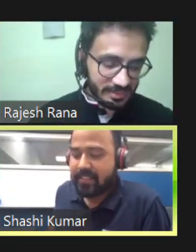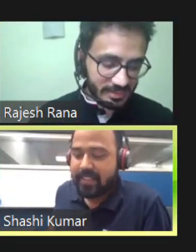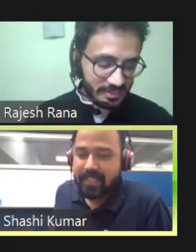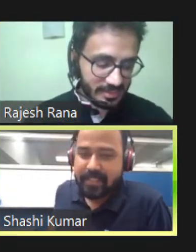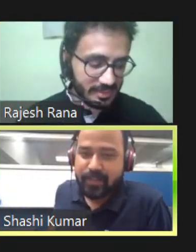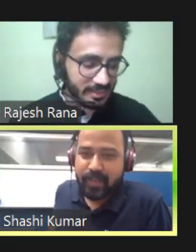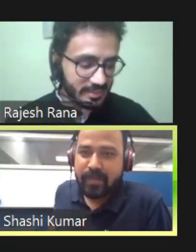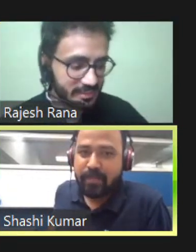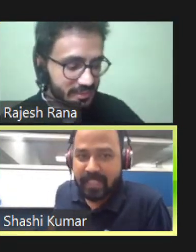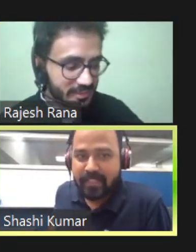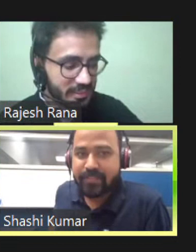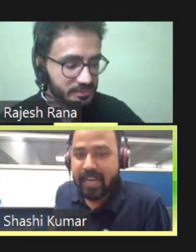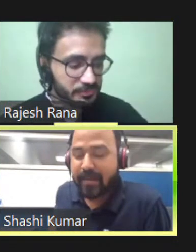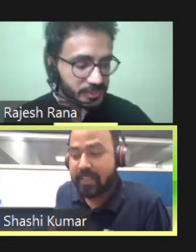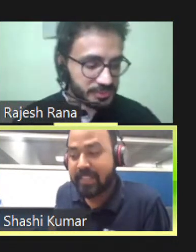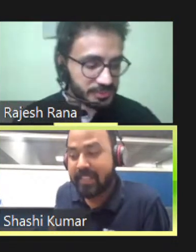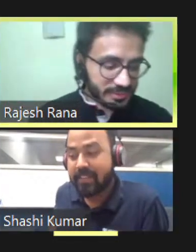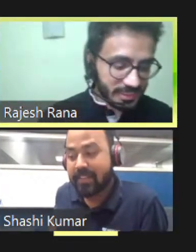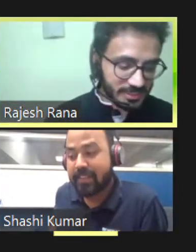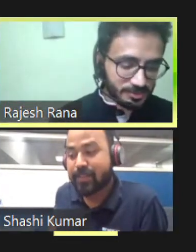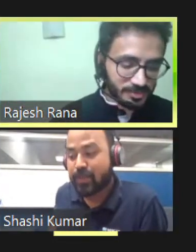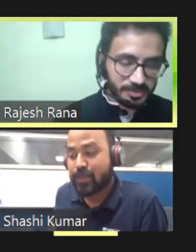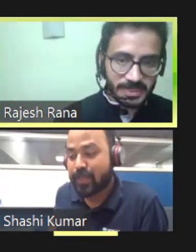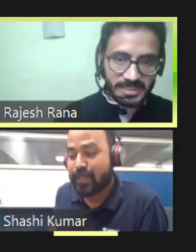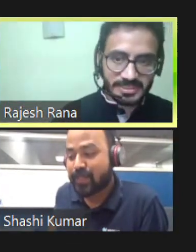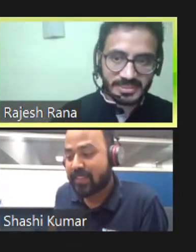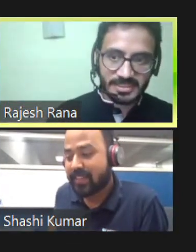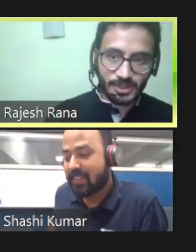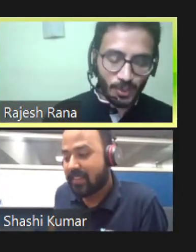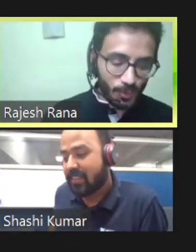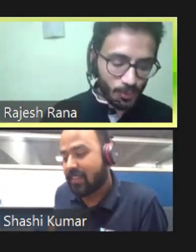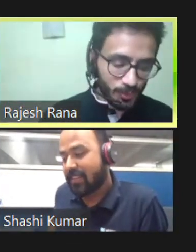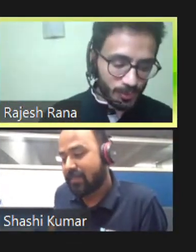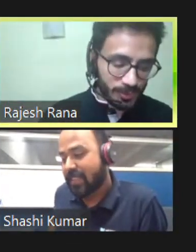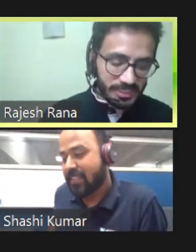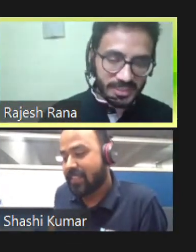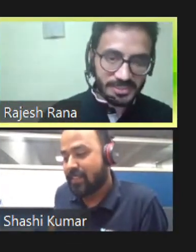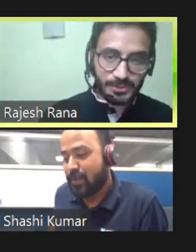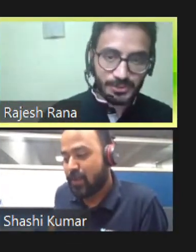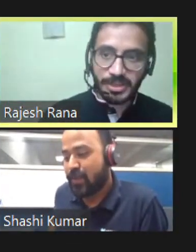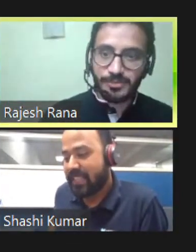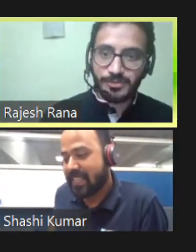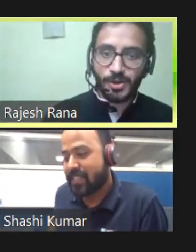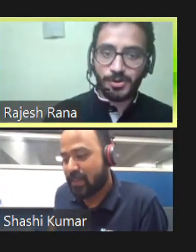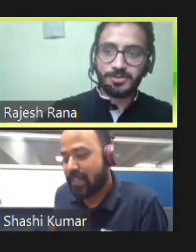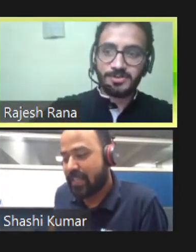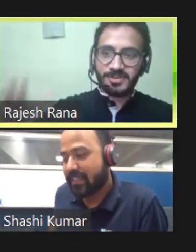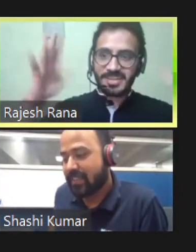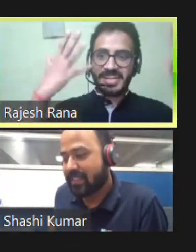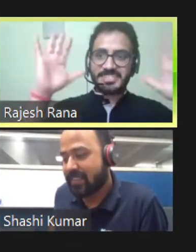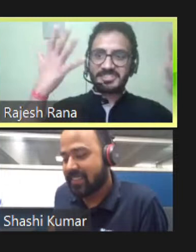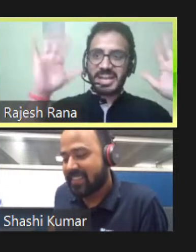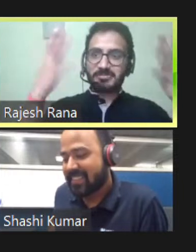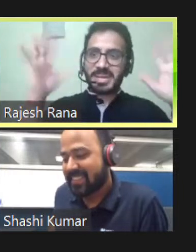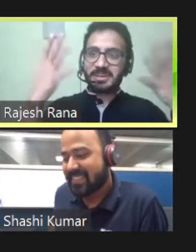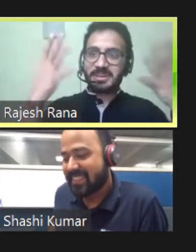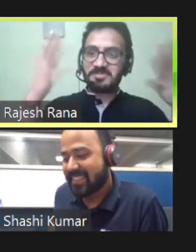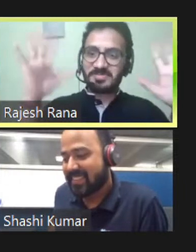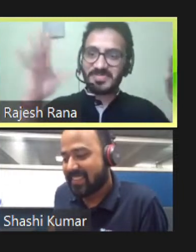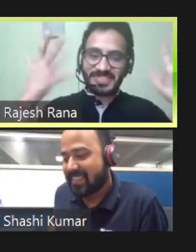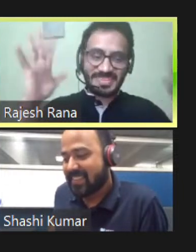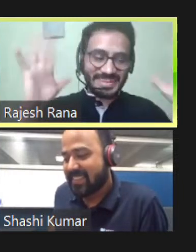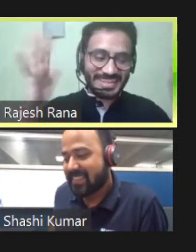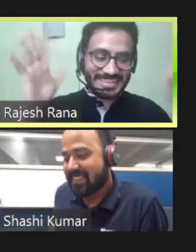Srishti, none. Yes, one, please. That's Fine. But Varsha there is- says, please. No. Yes, sorry. Yes. Wow. It's clap